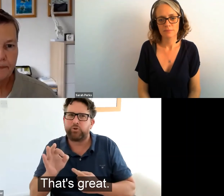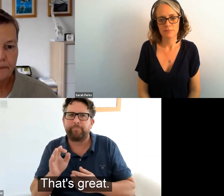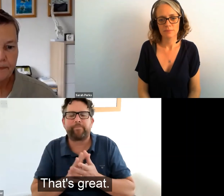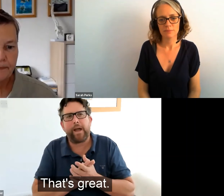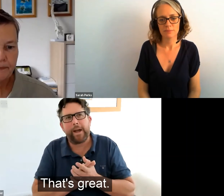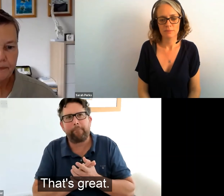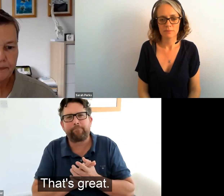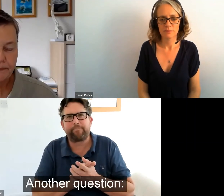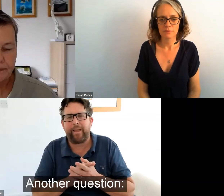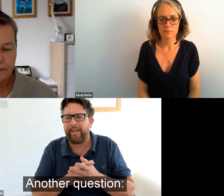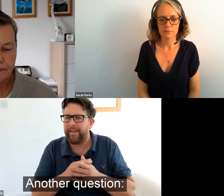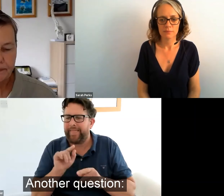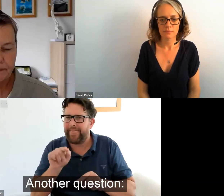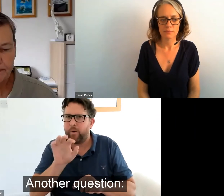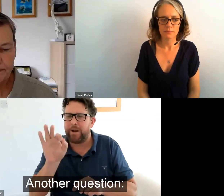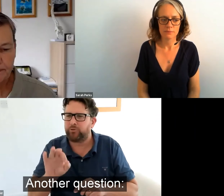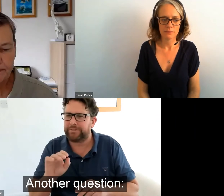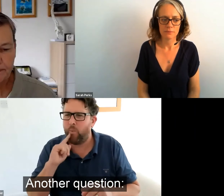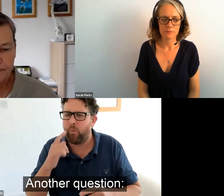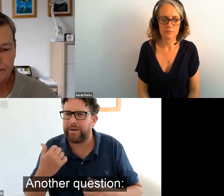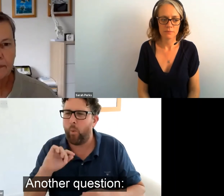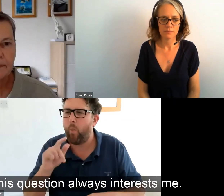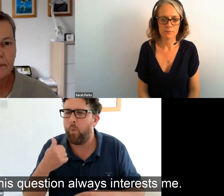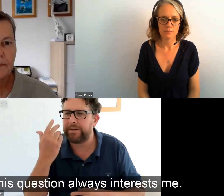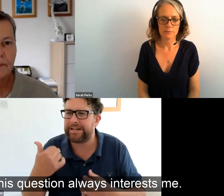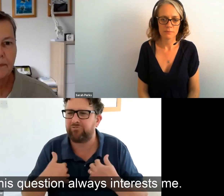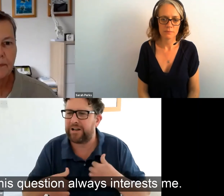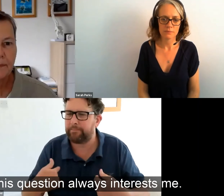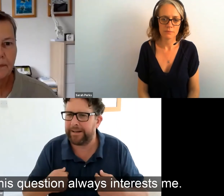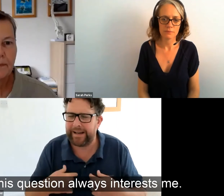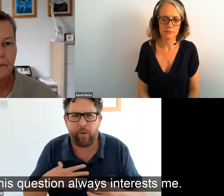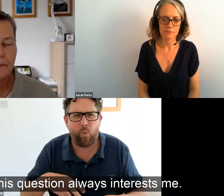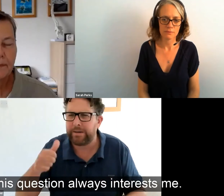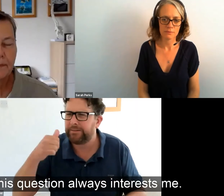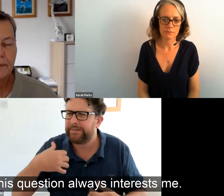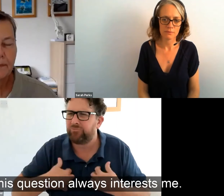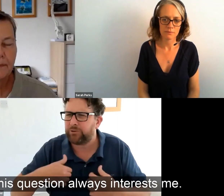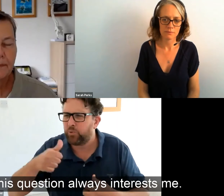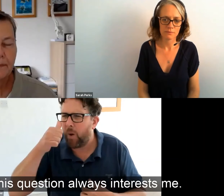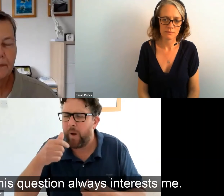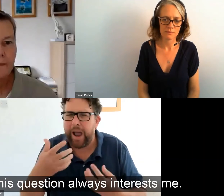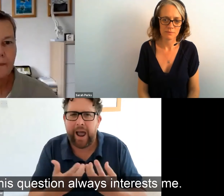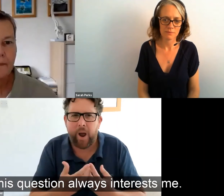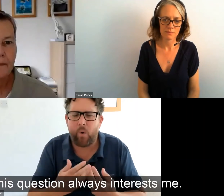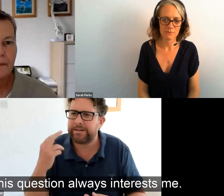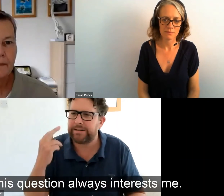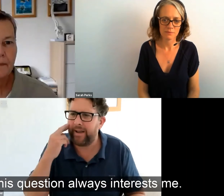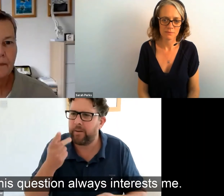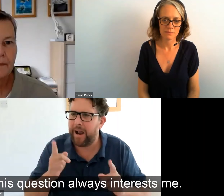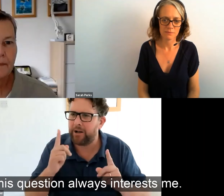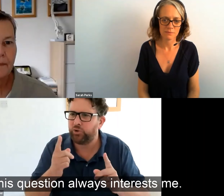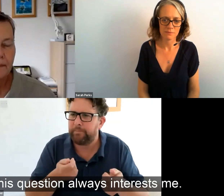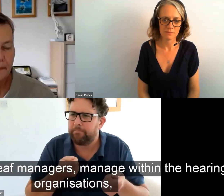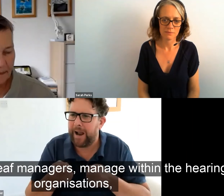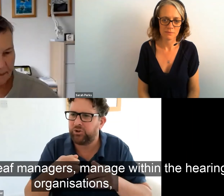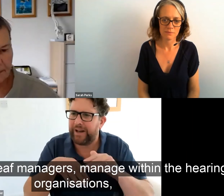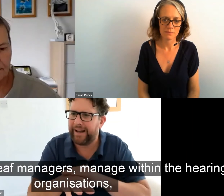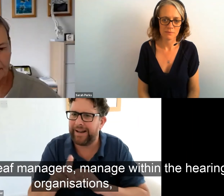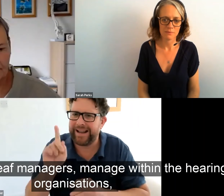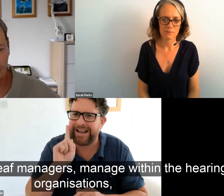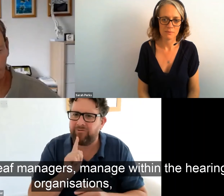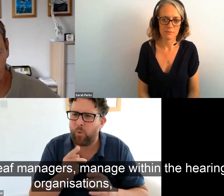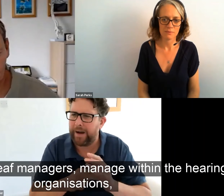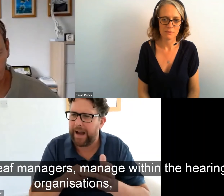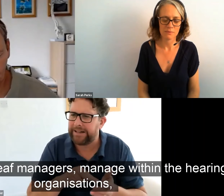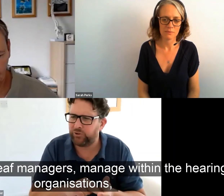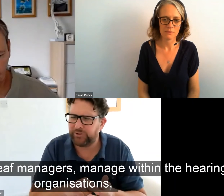That's great. Another question. And this question always interests me. So